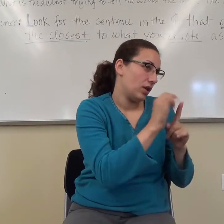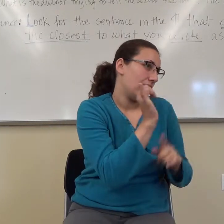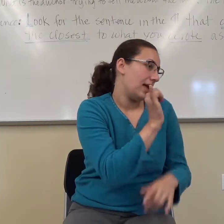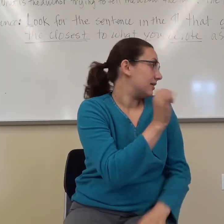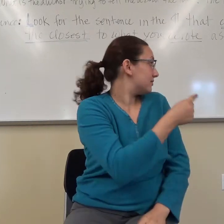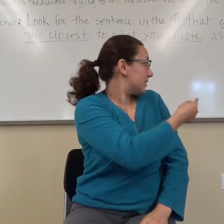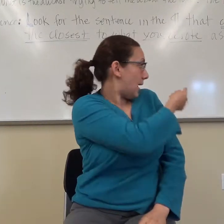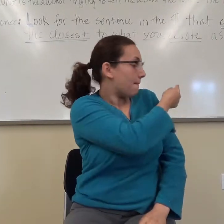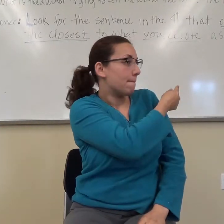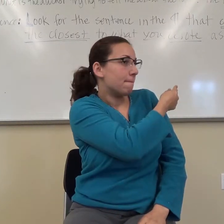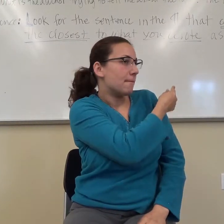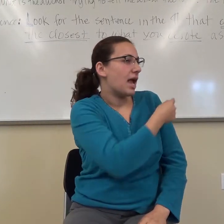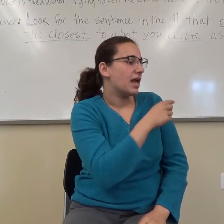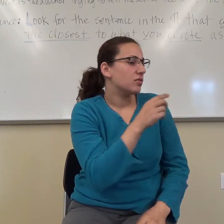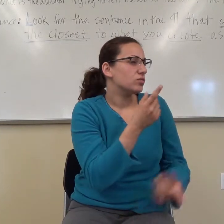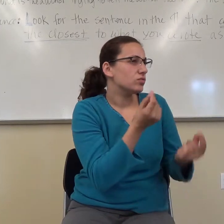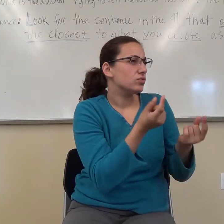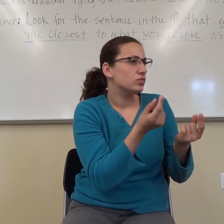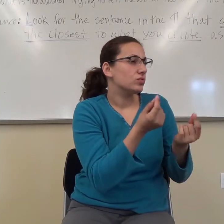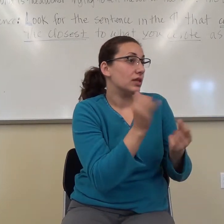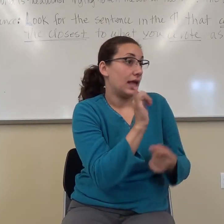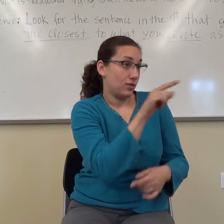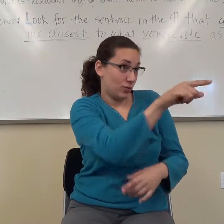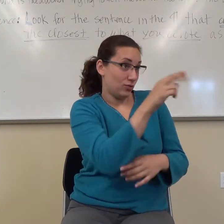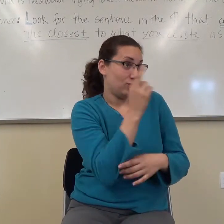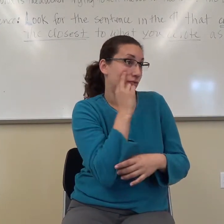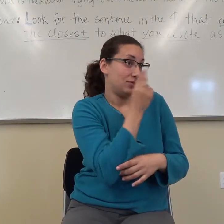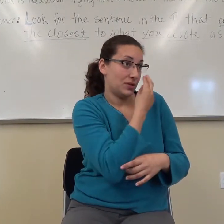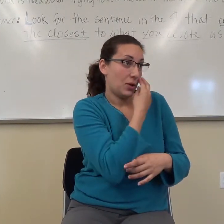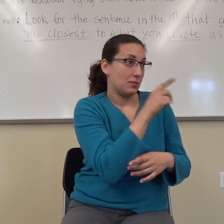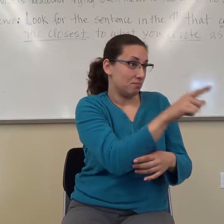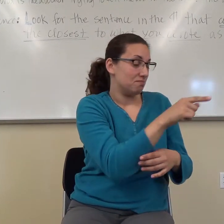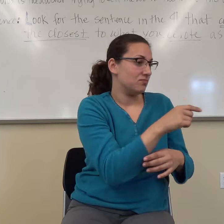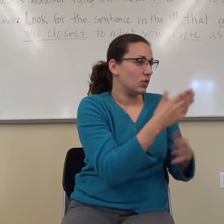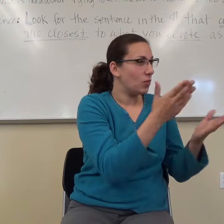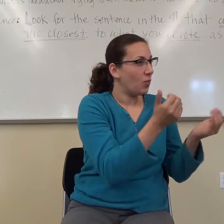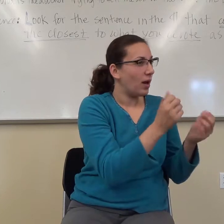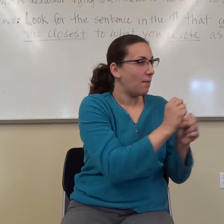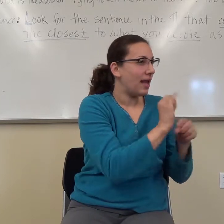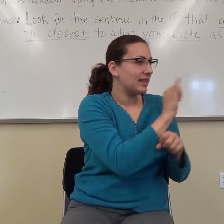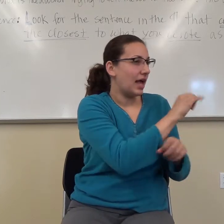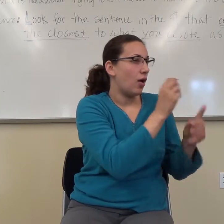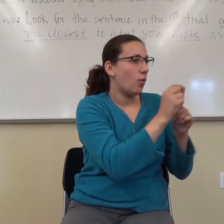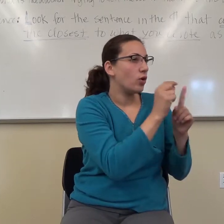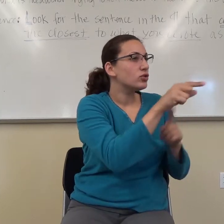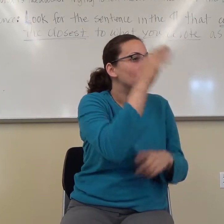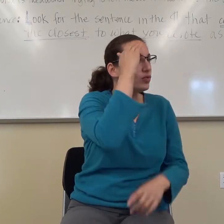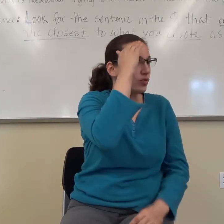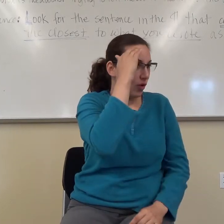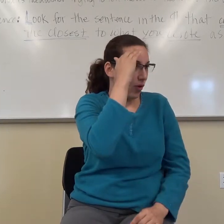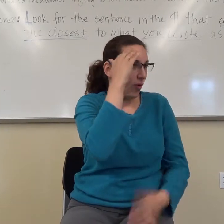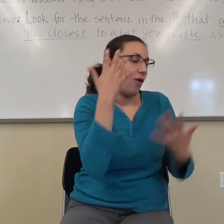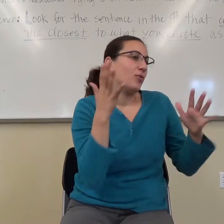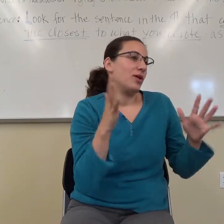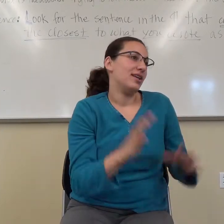you tend to, like Rosario did, you tend to want to make it into a word that you're familiar with,